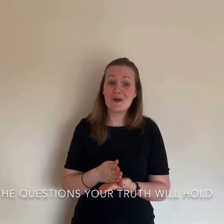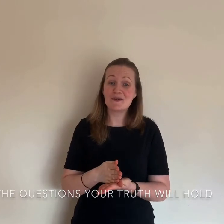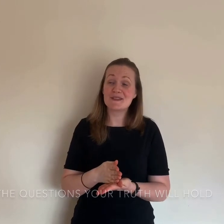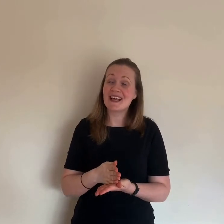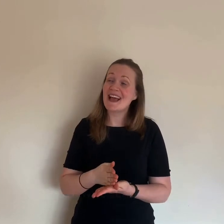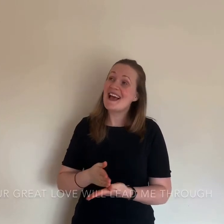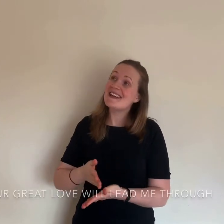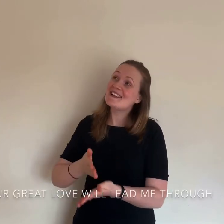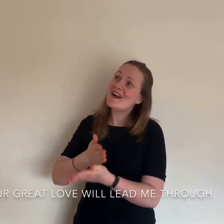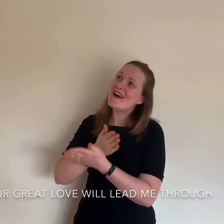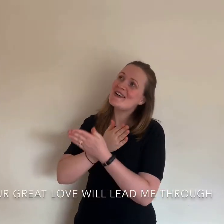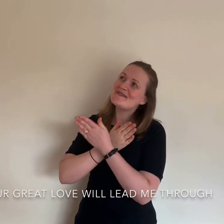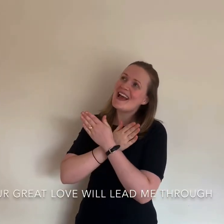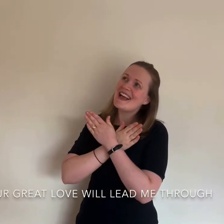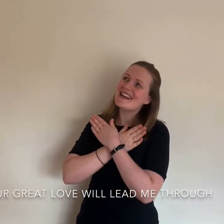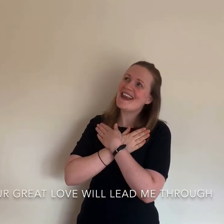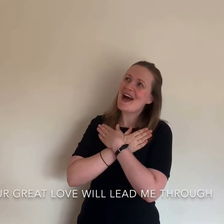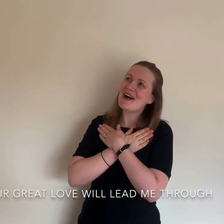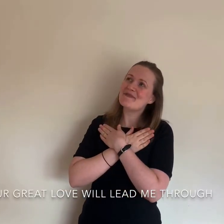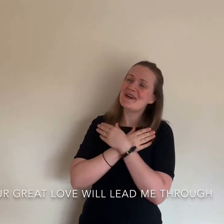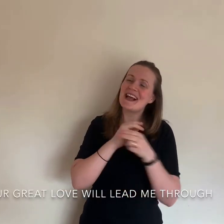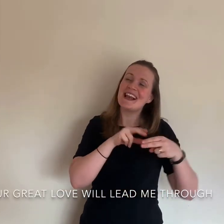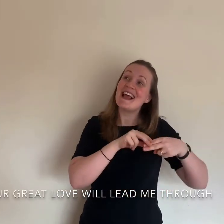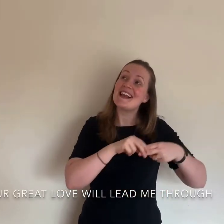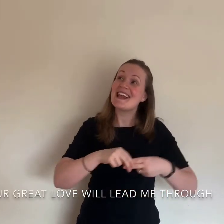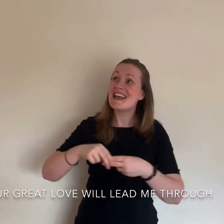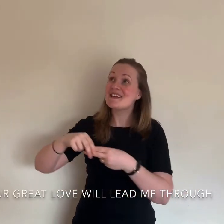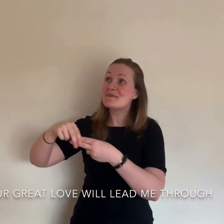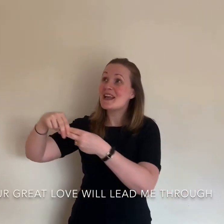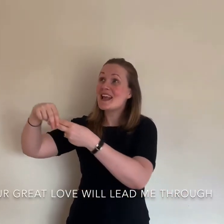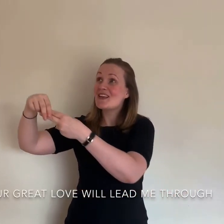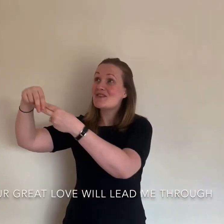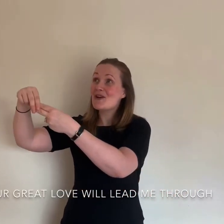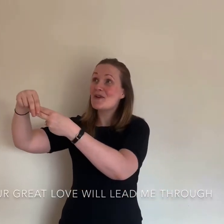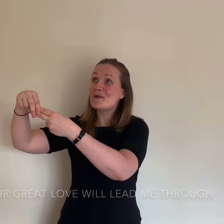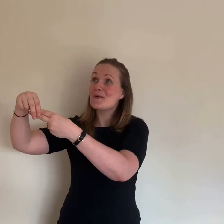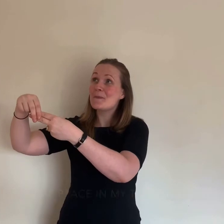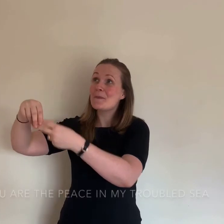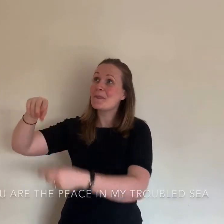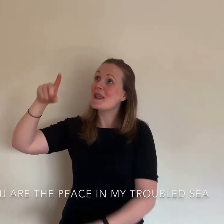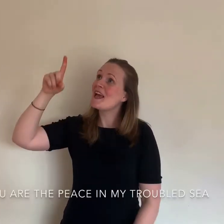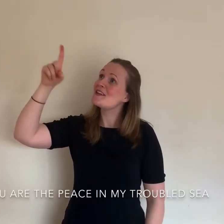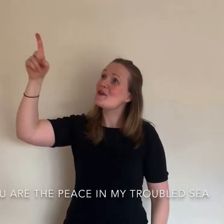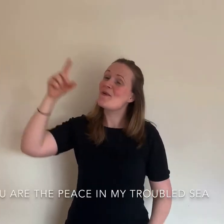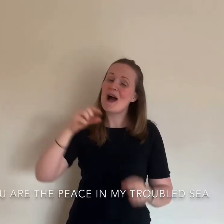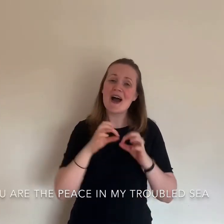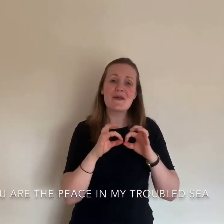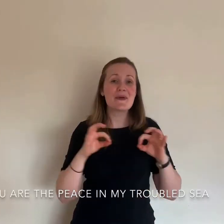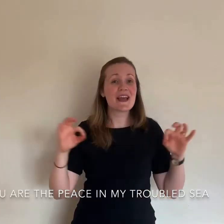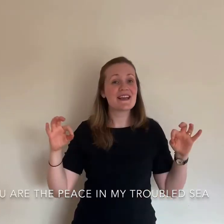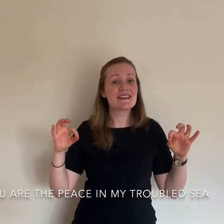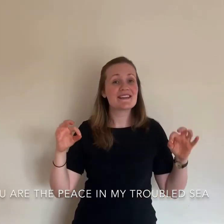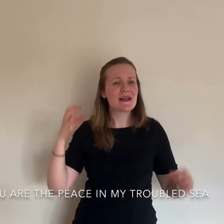hold. Your great love will lead me through. You are the peace in